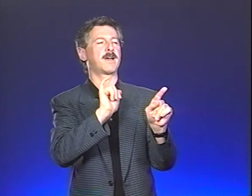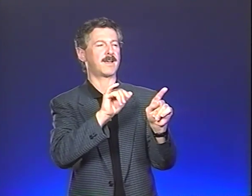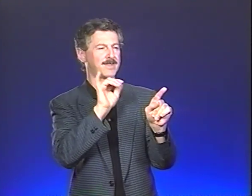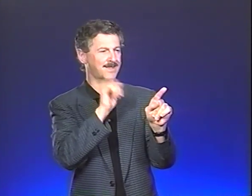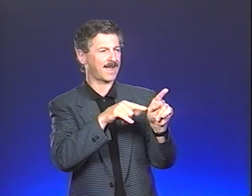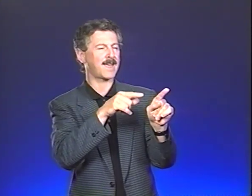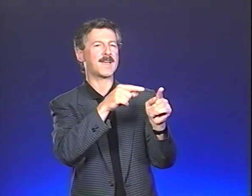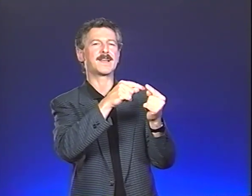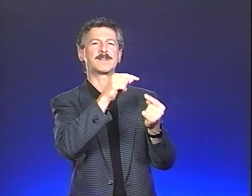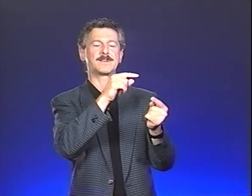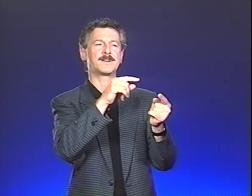of meaning.